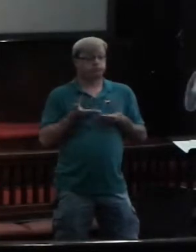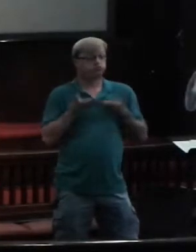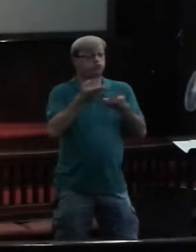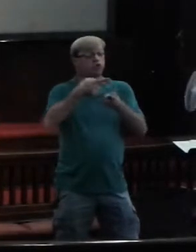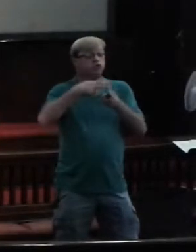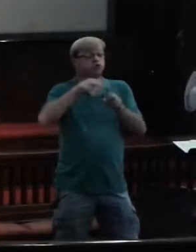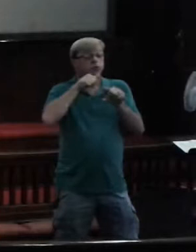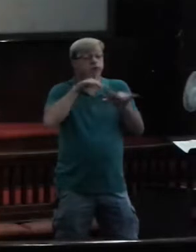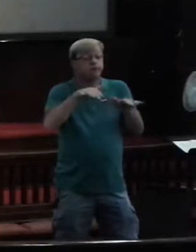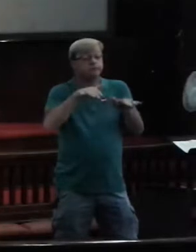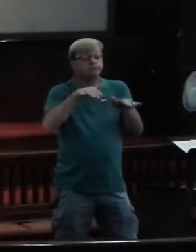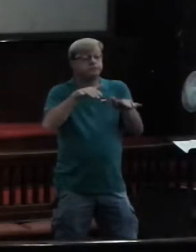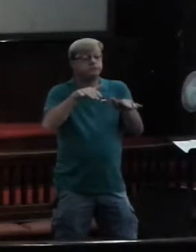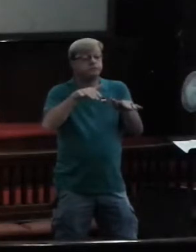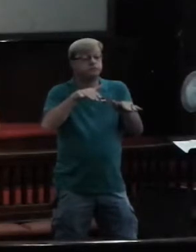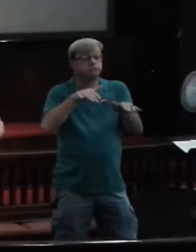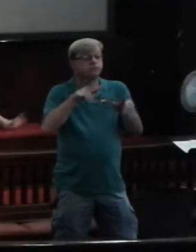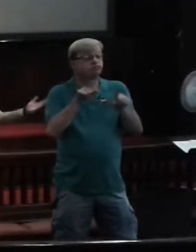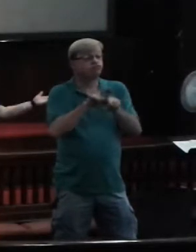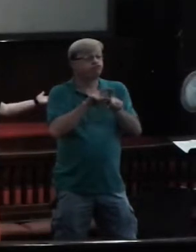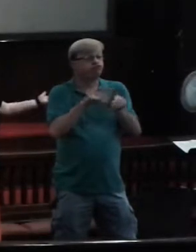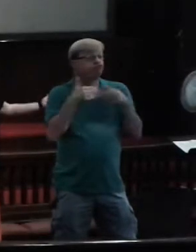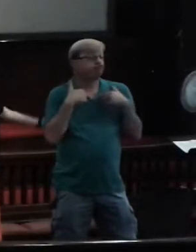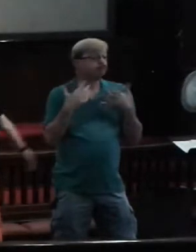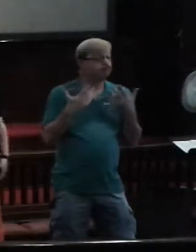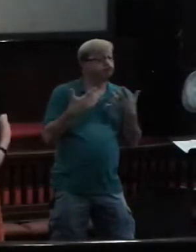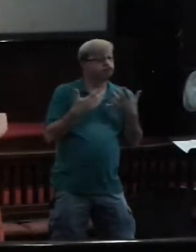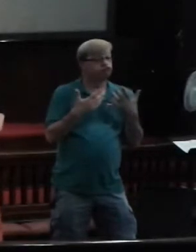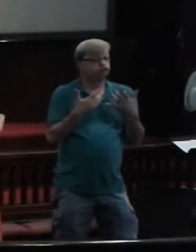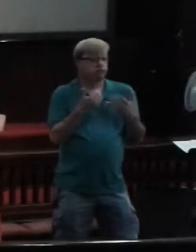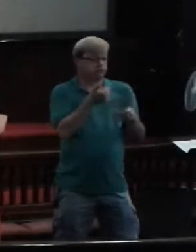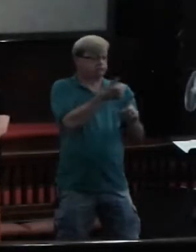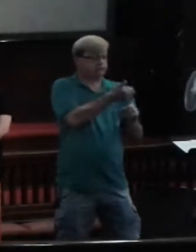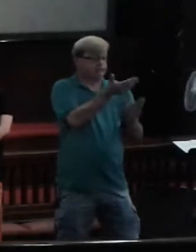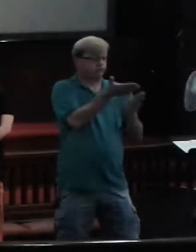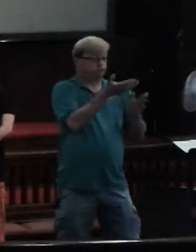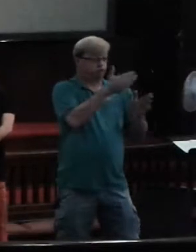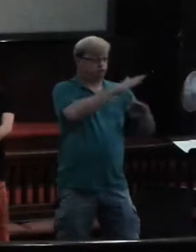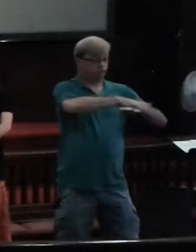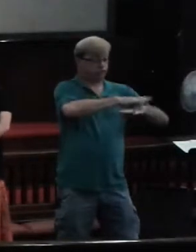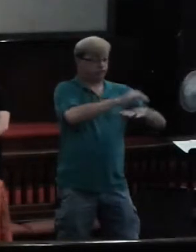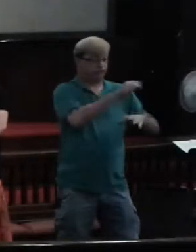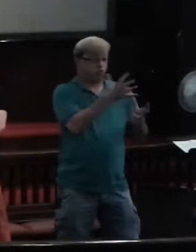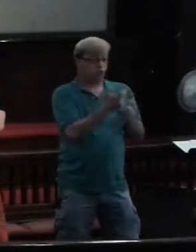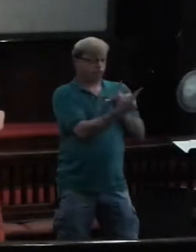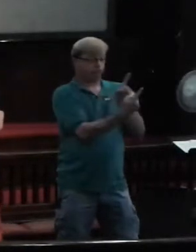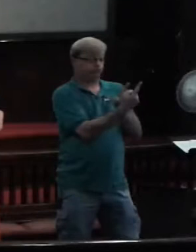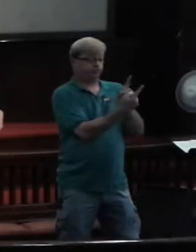We also have a self-serve table if you'd like some one-on-one.